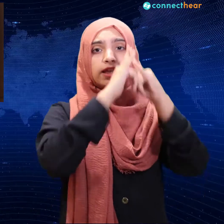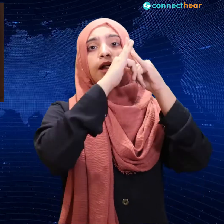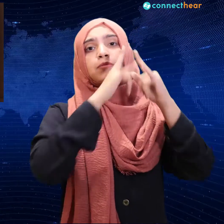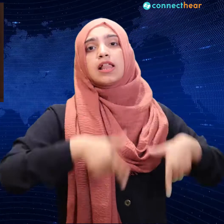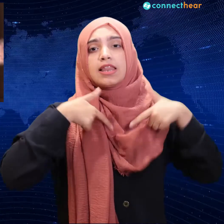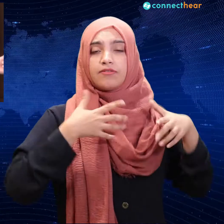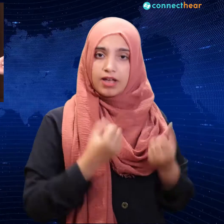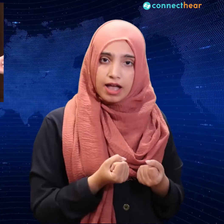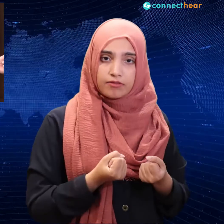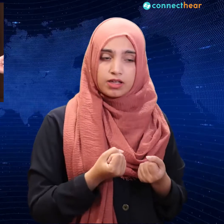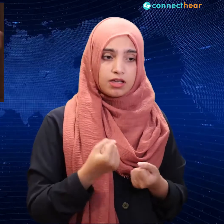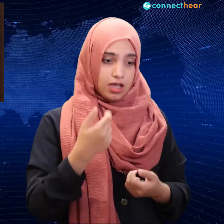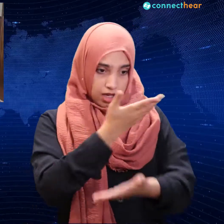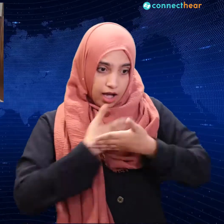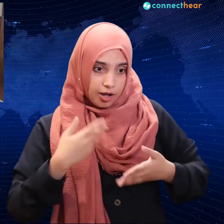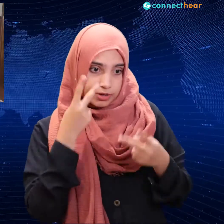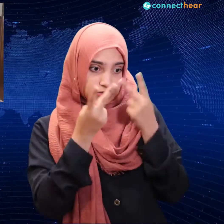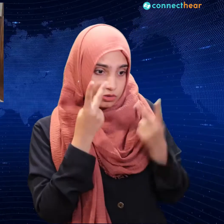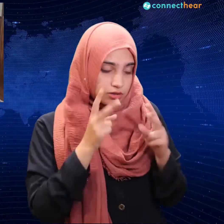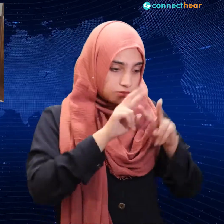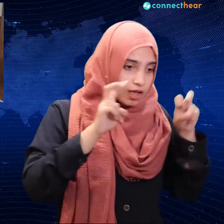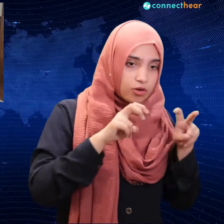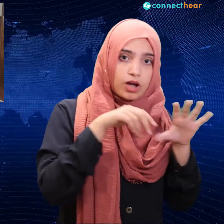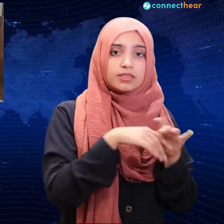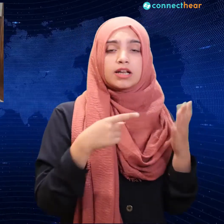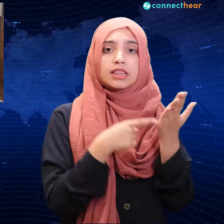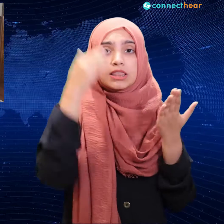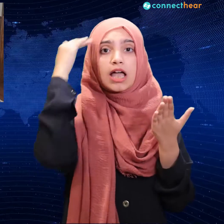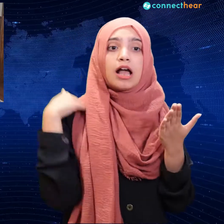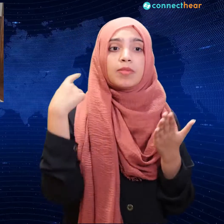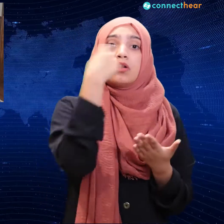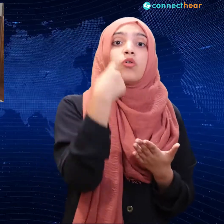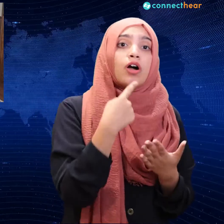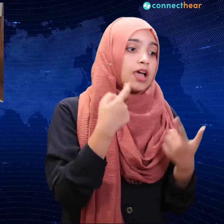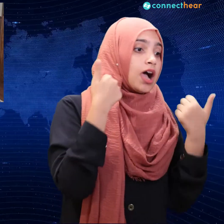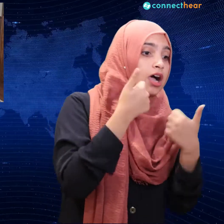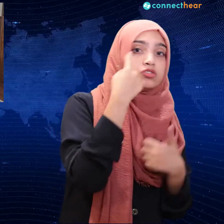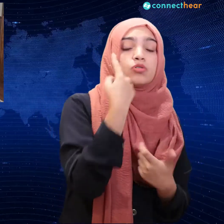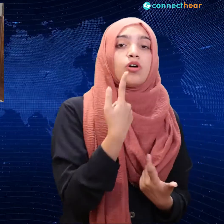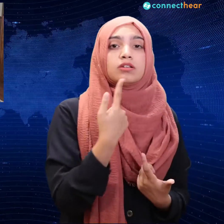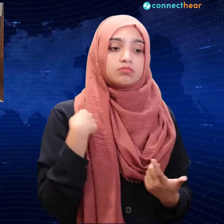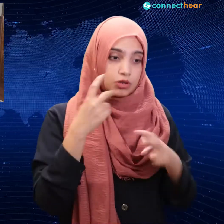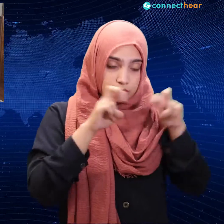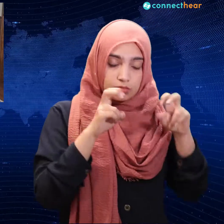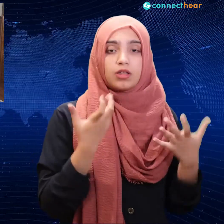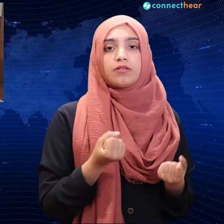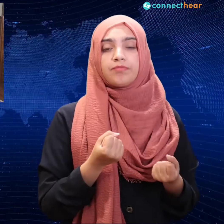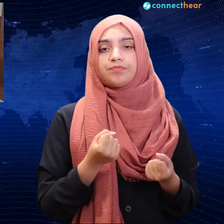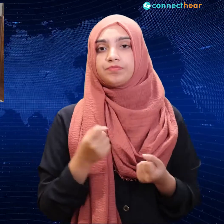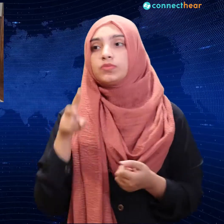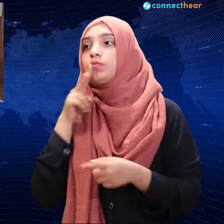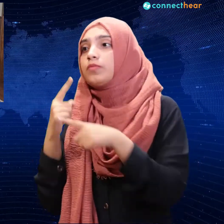which one of them was Taliban and which not. That doesn't deny the fact that the Pakistan Intelligence Agency has